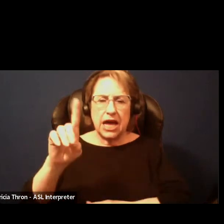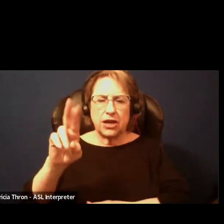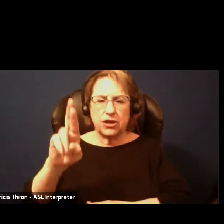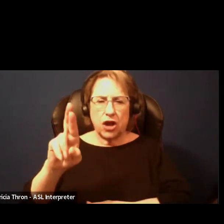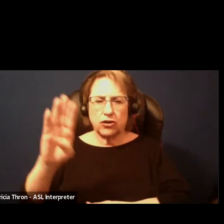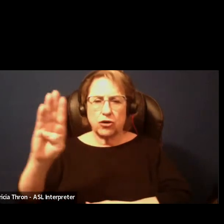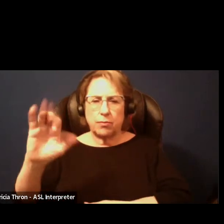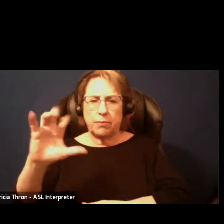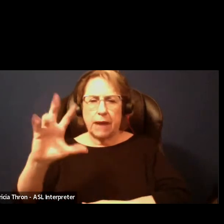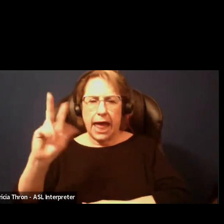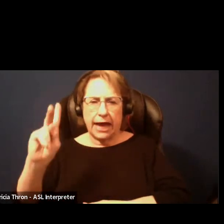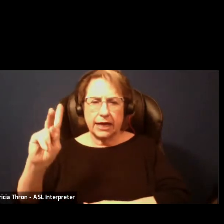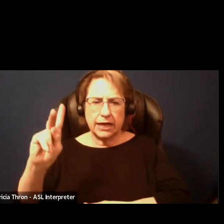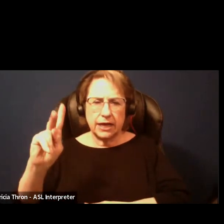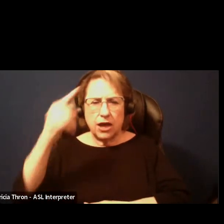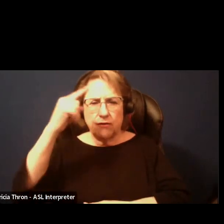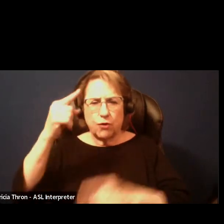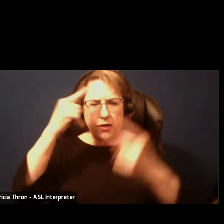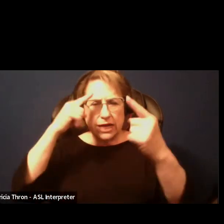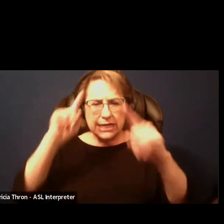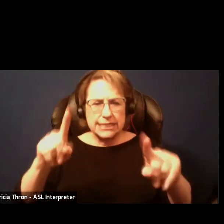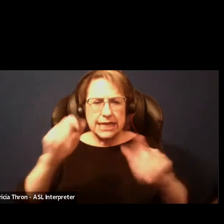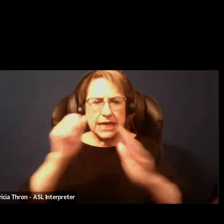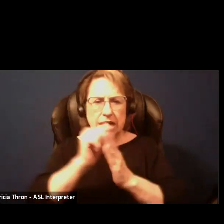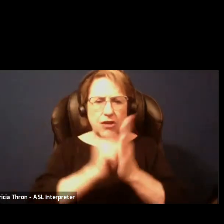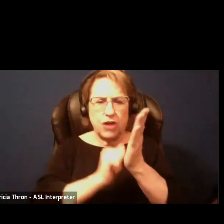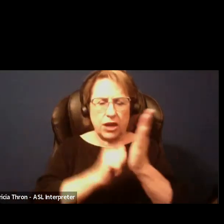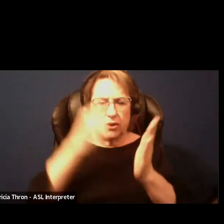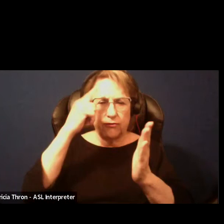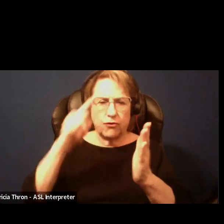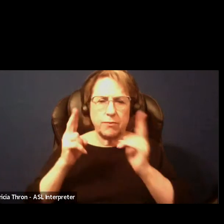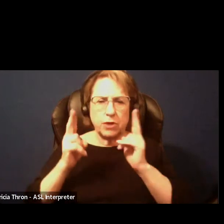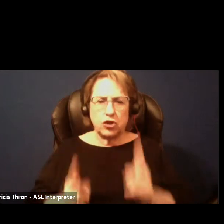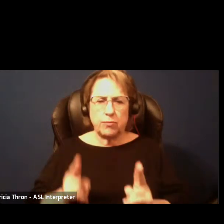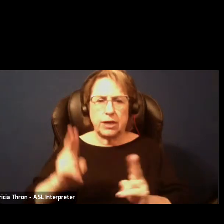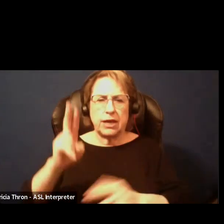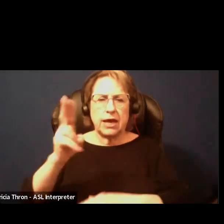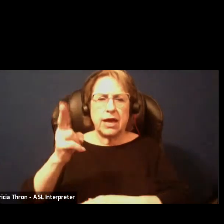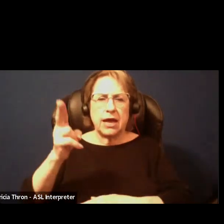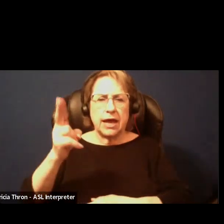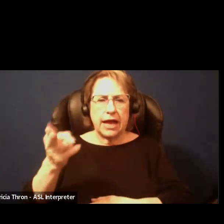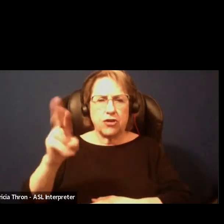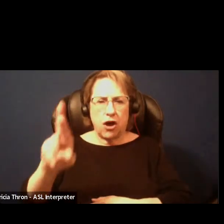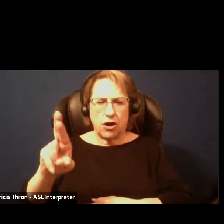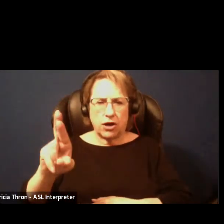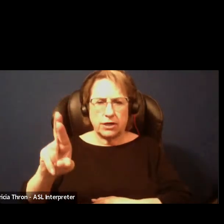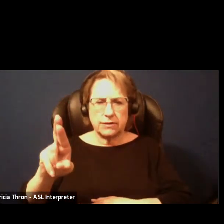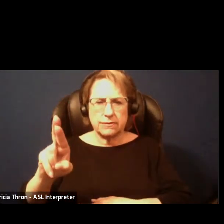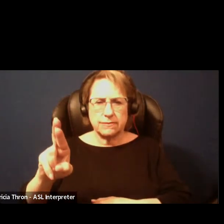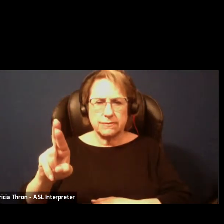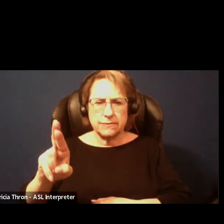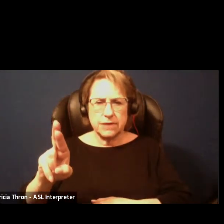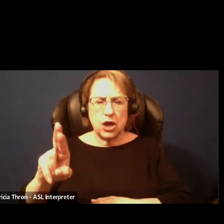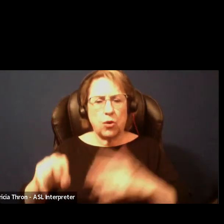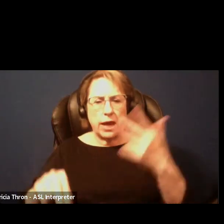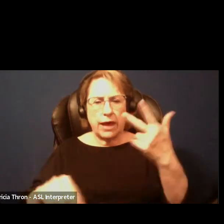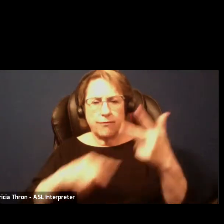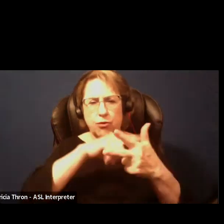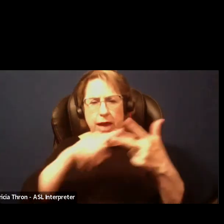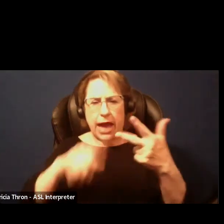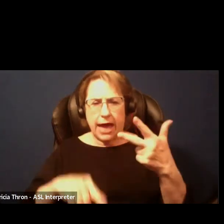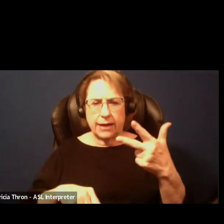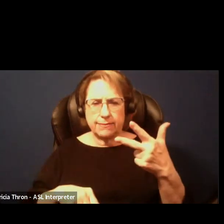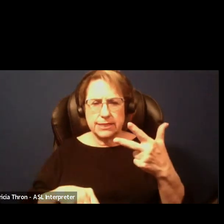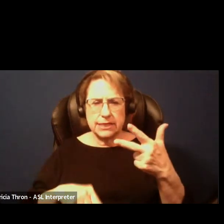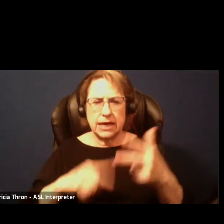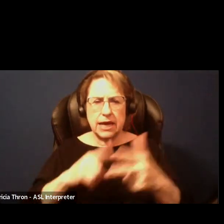human resources personnel. Okay, thank you. We have three items on personnel consent, personnel actions, the adult